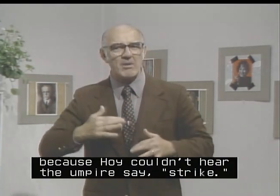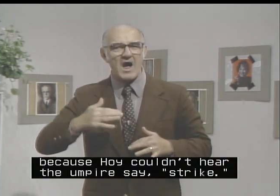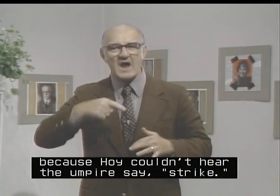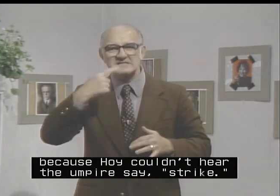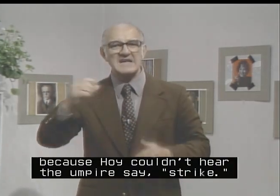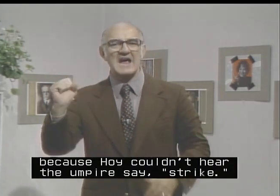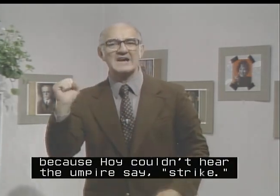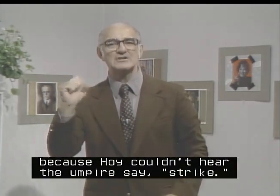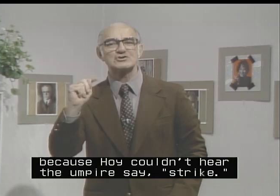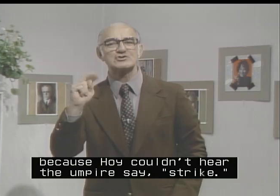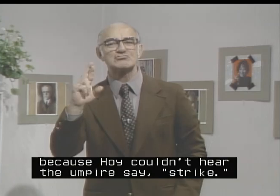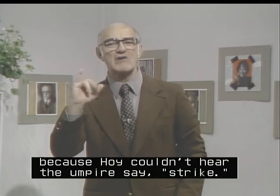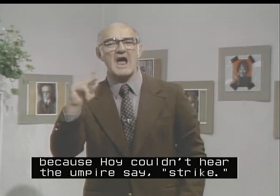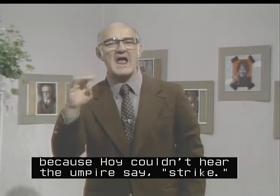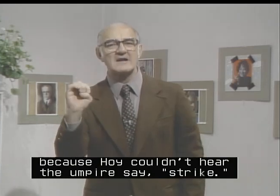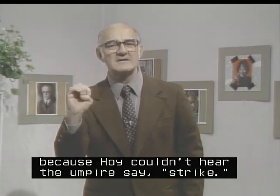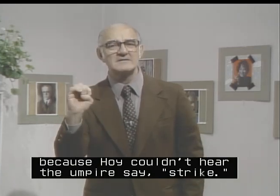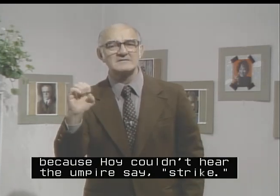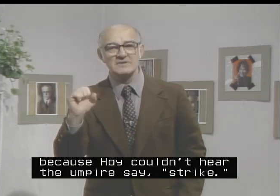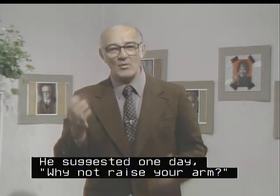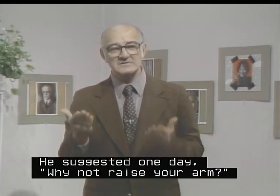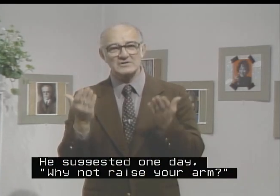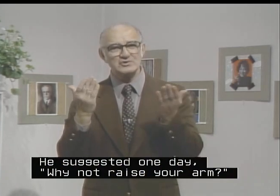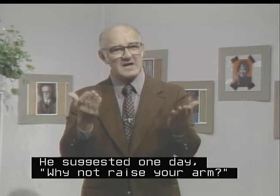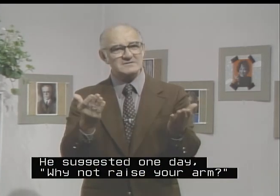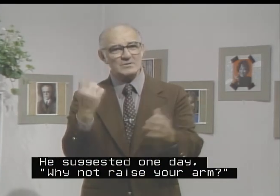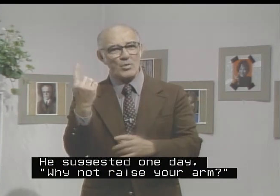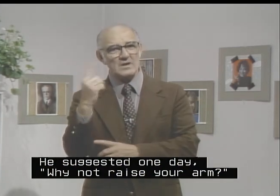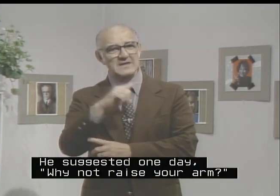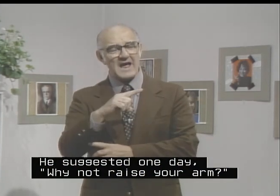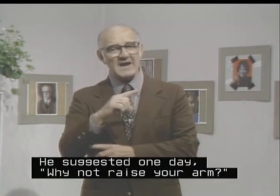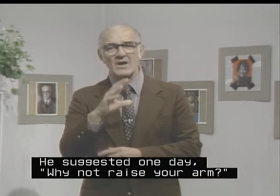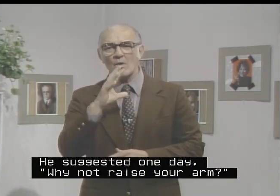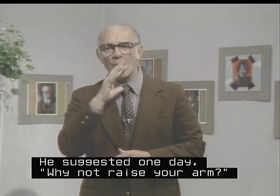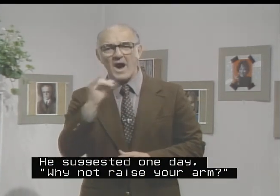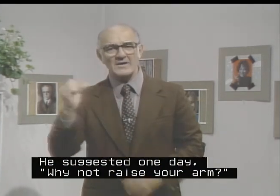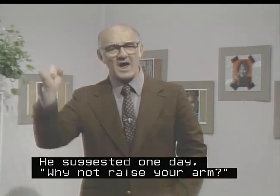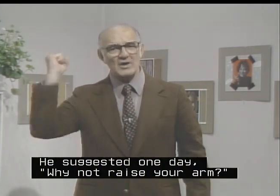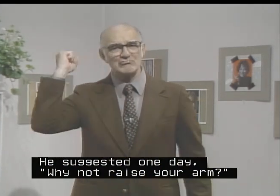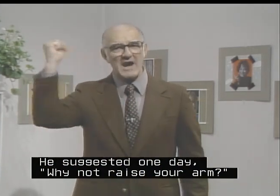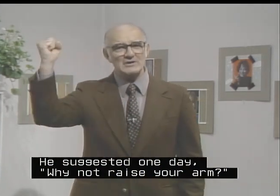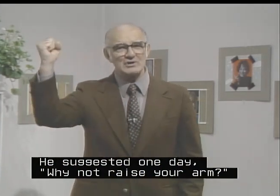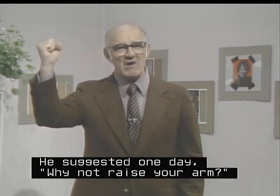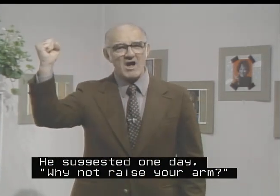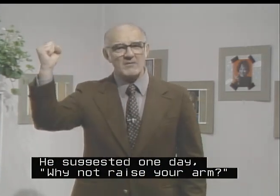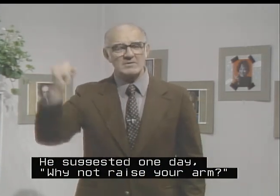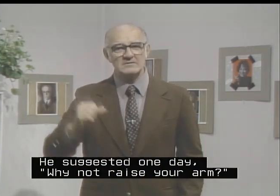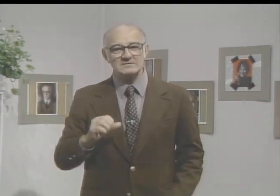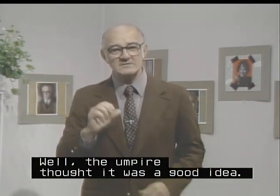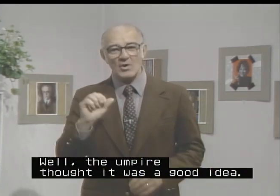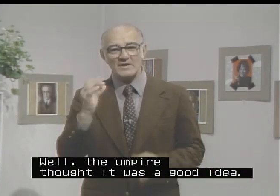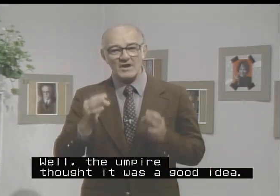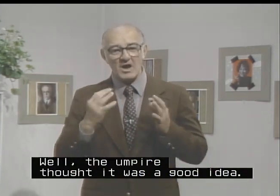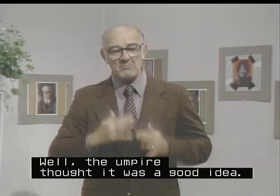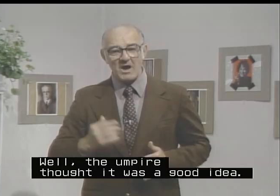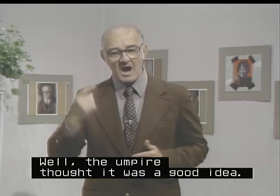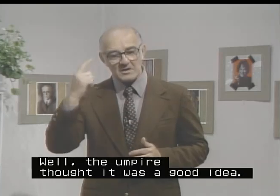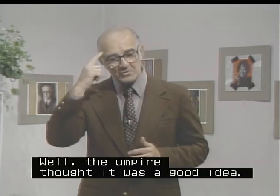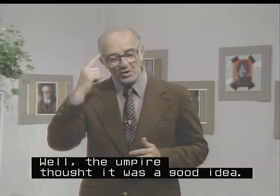umpire say strike. Suggested one day, why not raise the arm? Well, the umpire thought it was